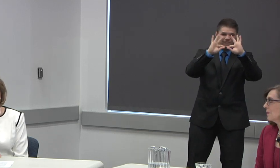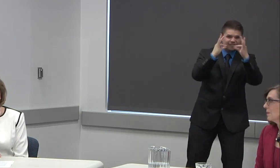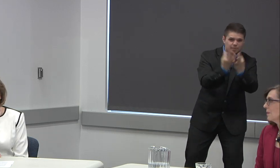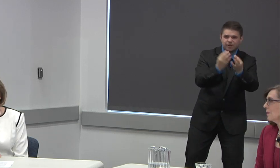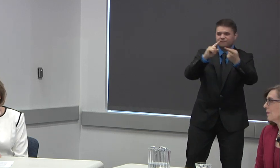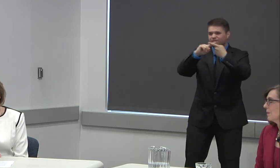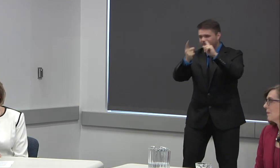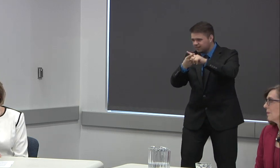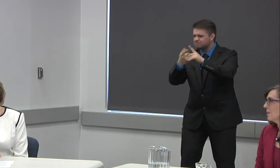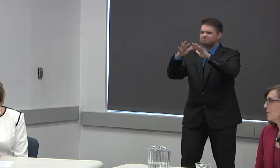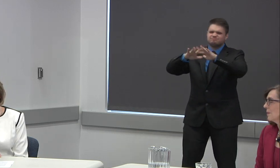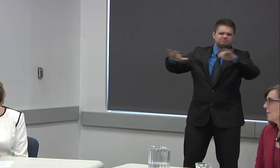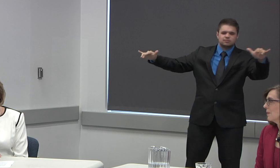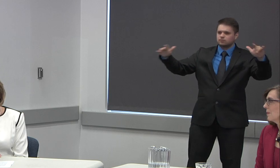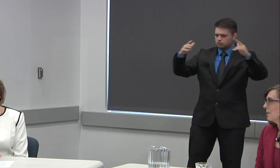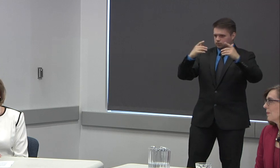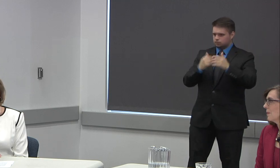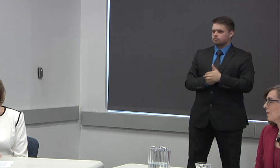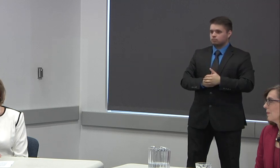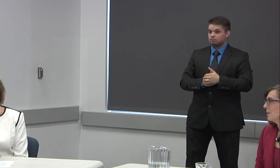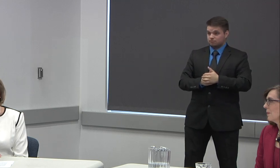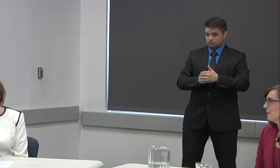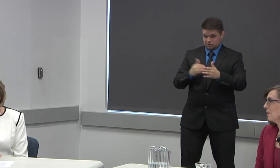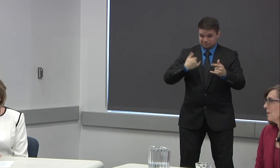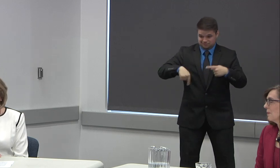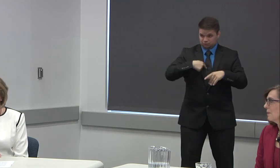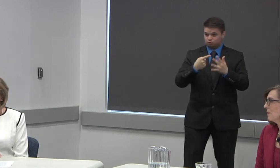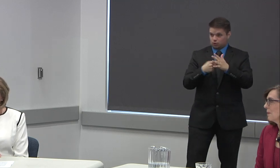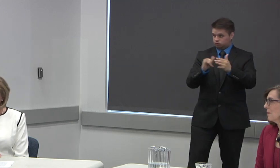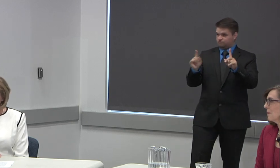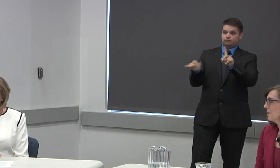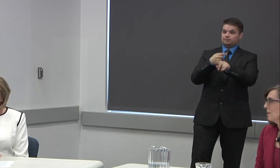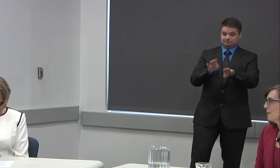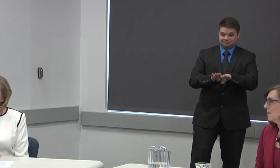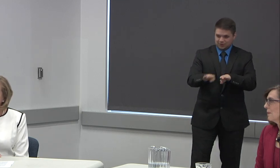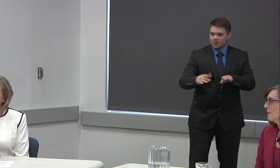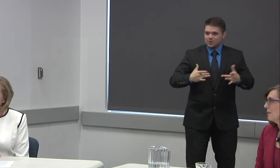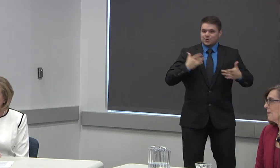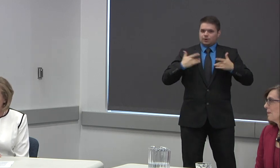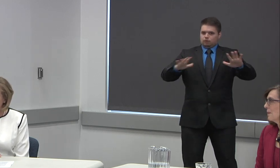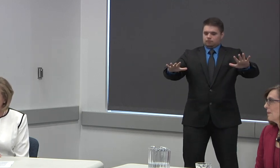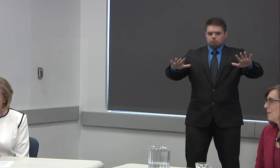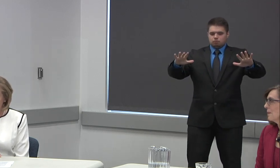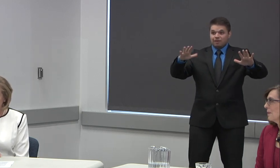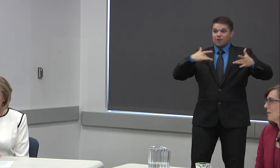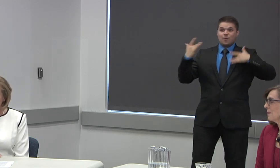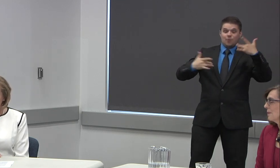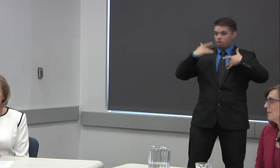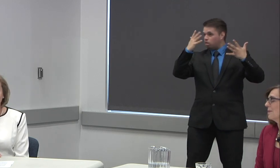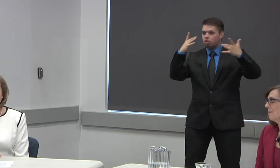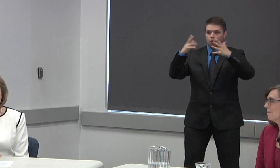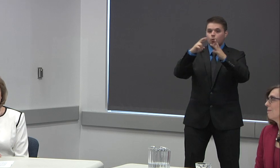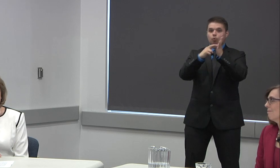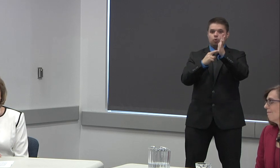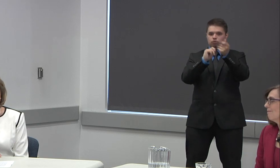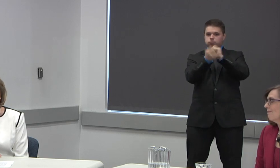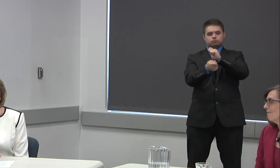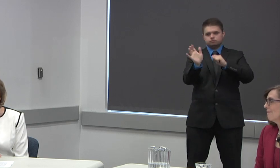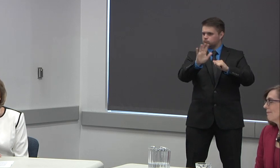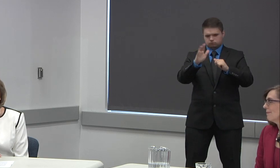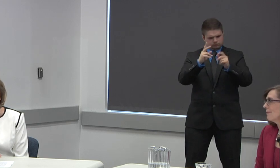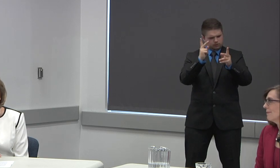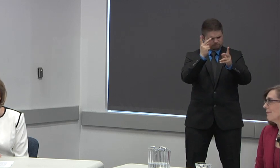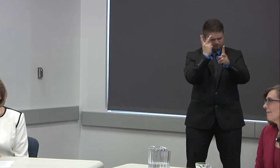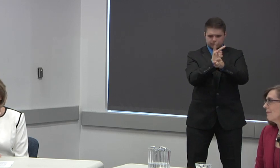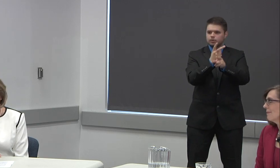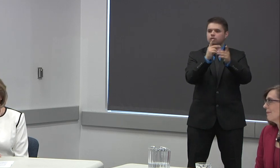new opportunities. We're all in this together, and only by acting together will we be able to reopen